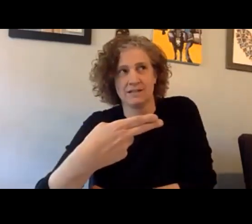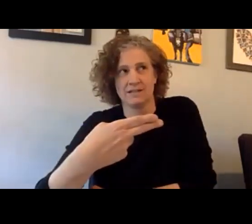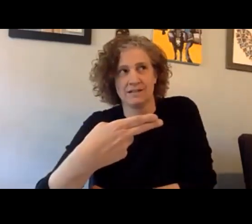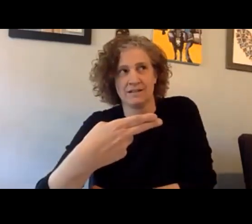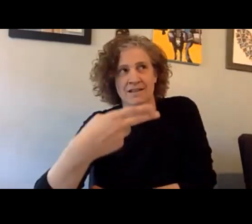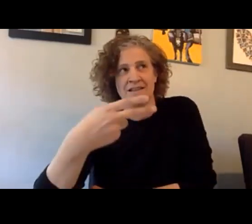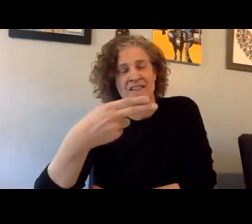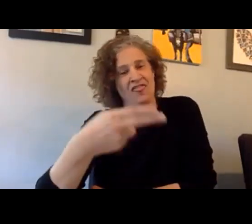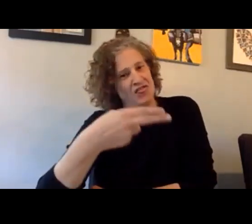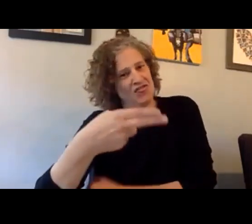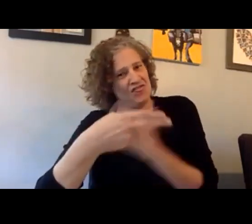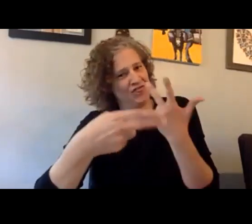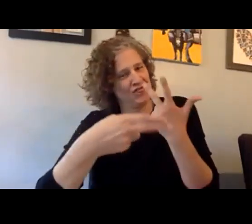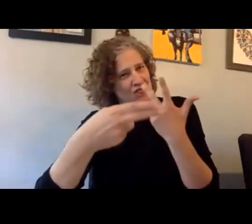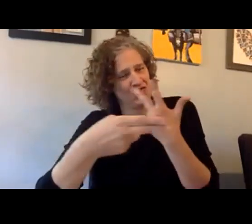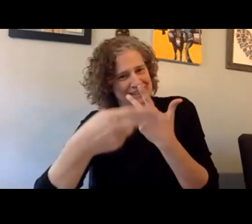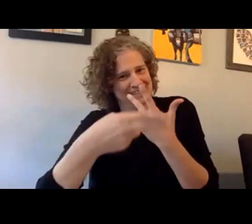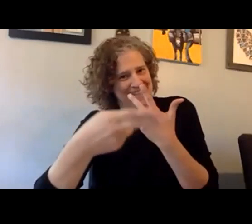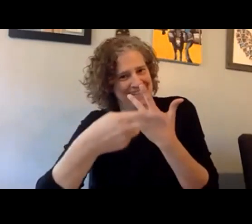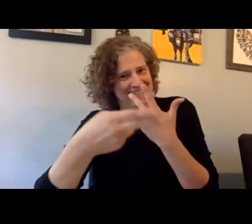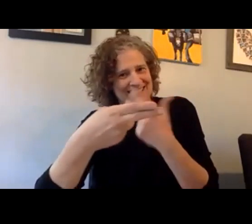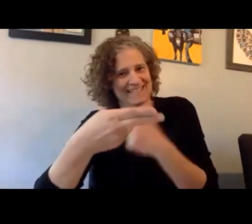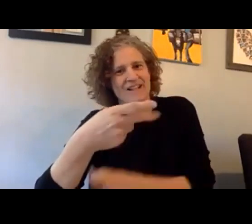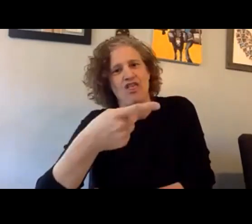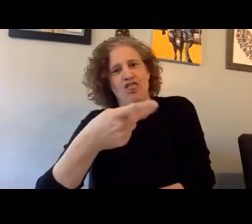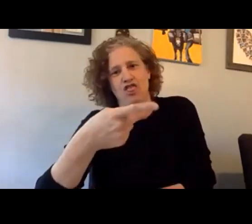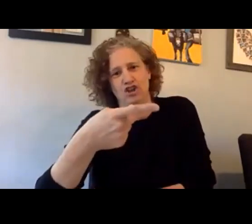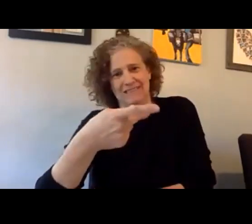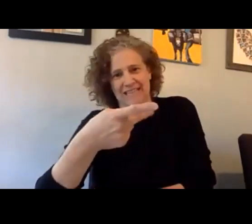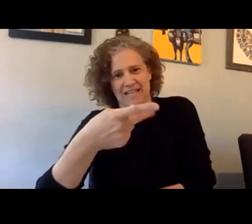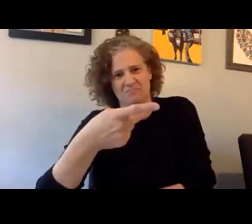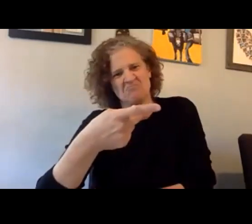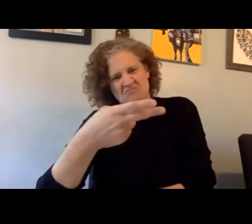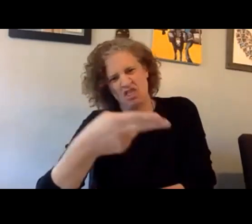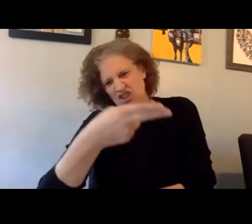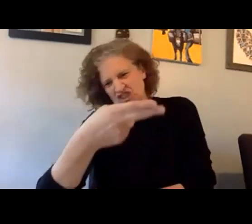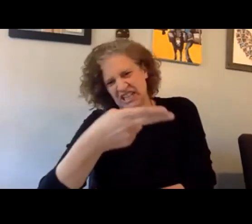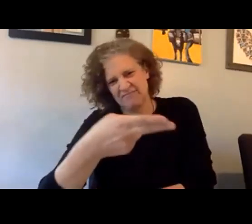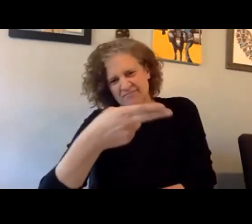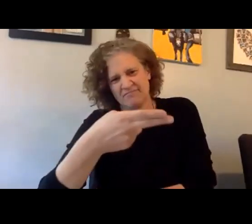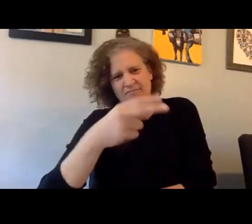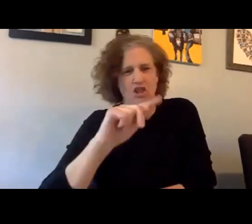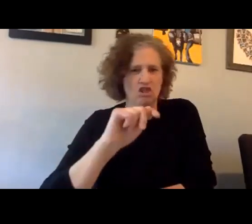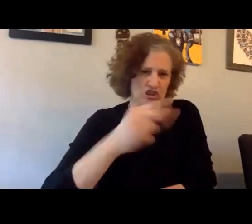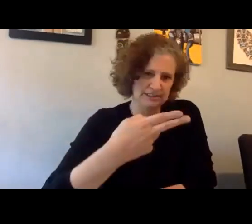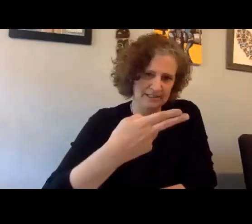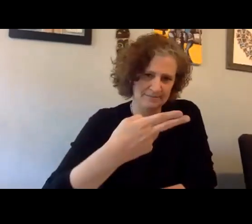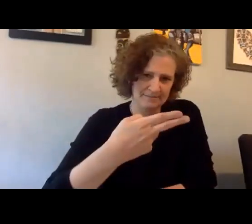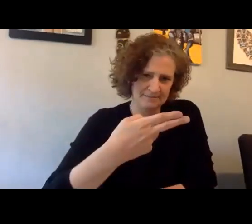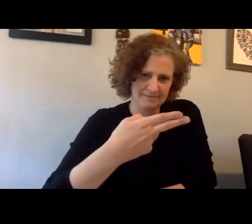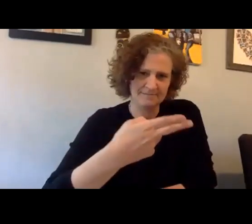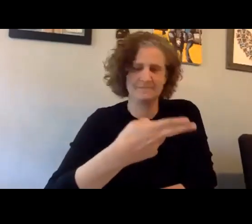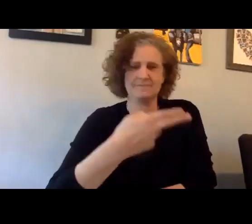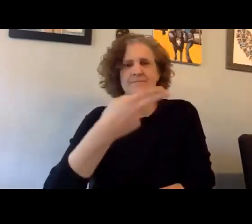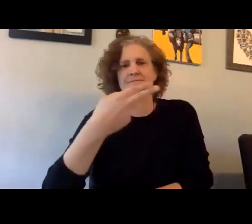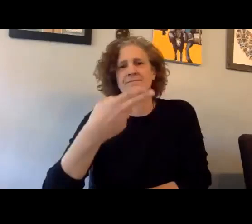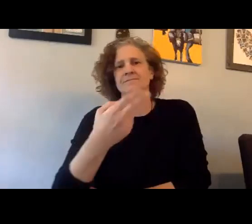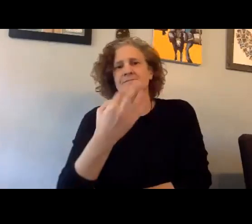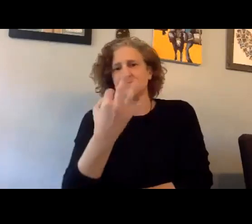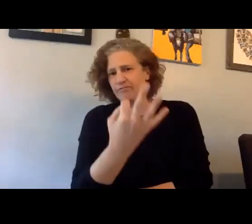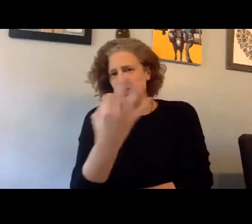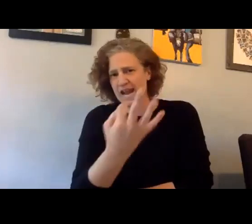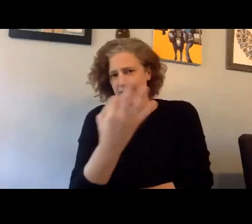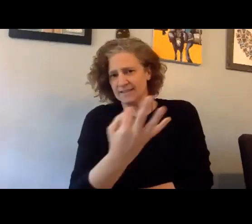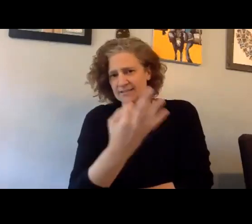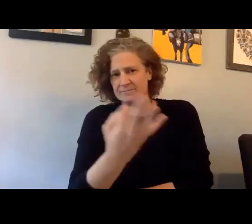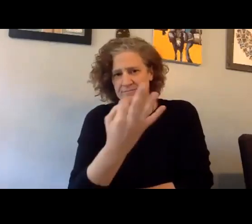could be a TH. Well, really there are 3. Thursday with a TH, an H making a circle,